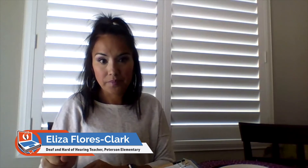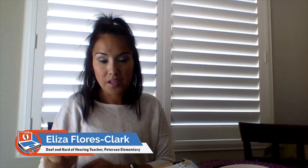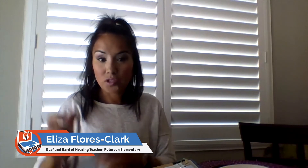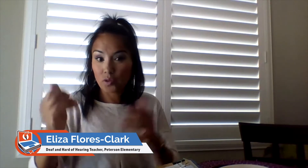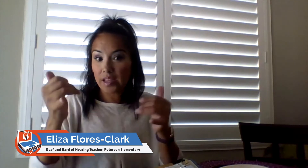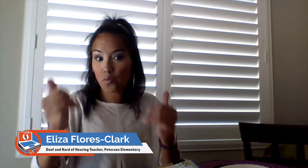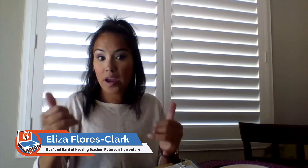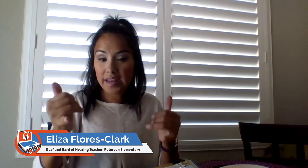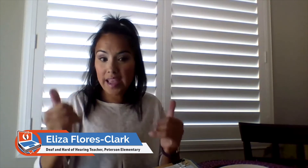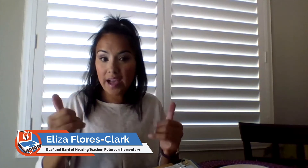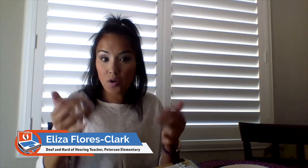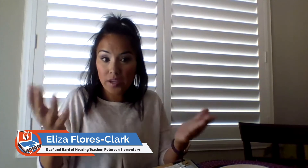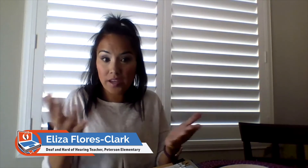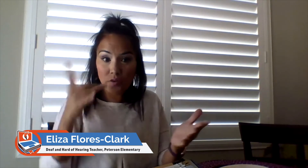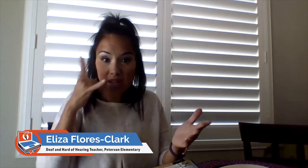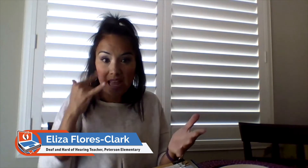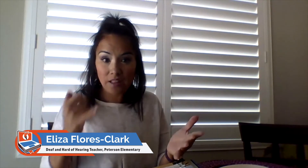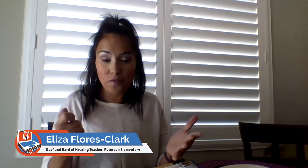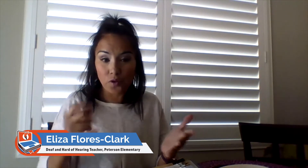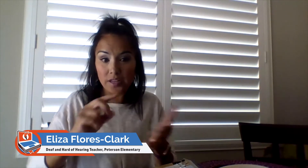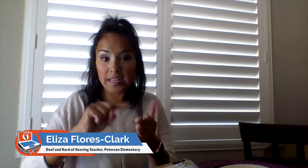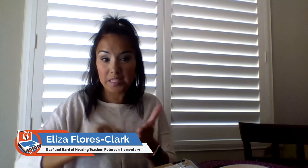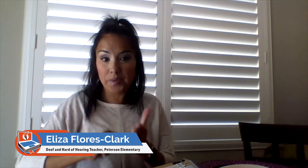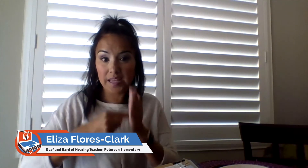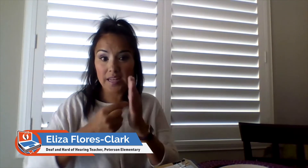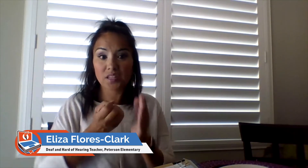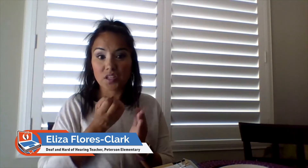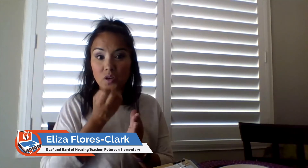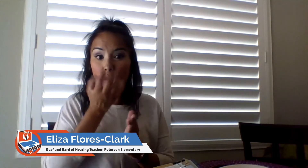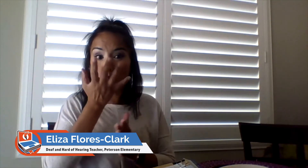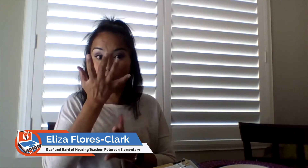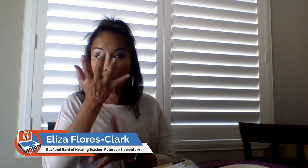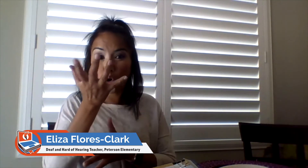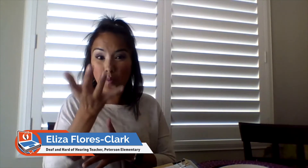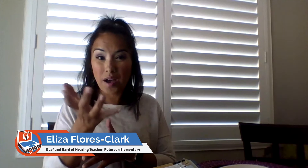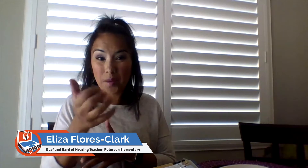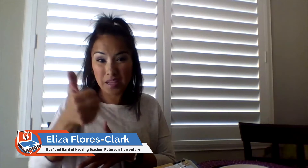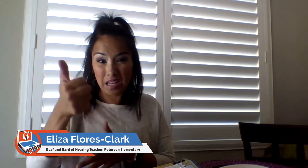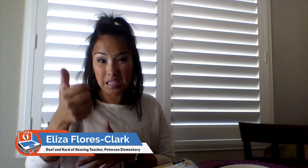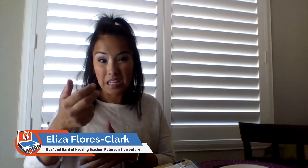So like right now, it's beginning to warm up.